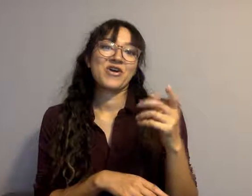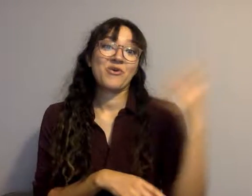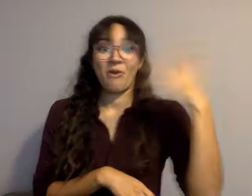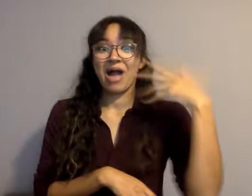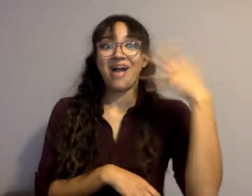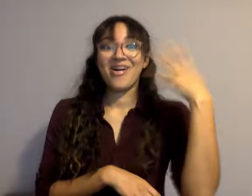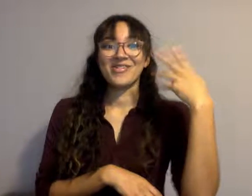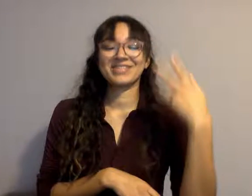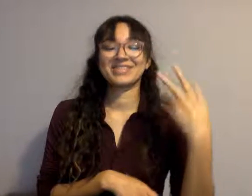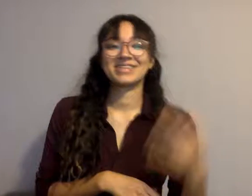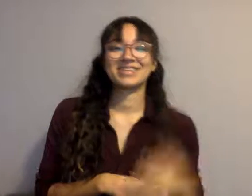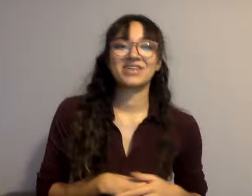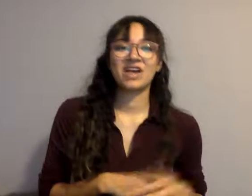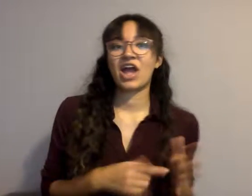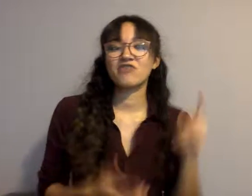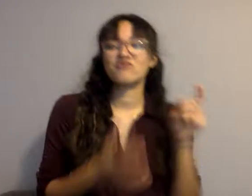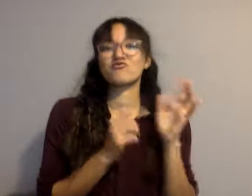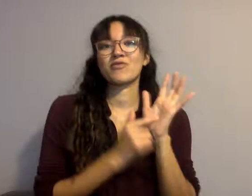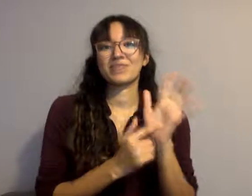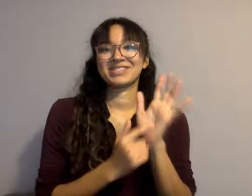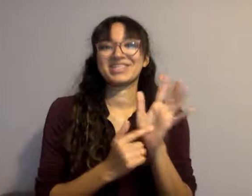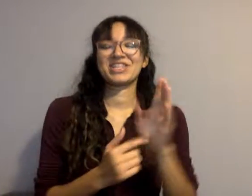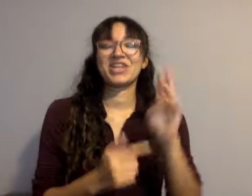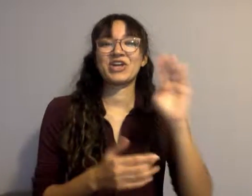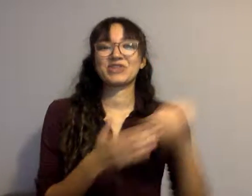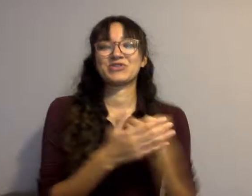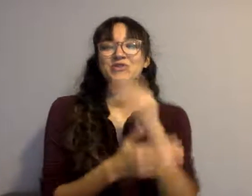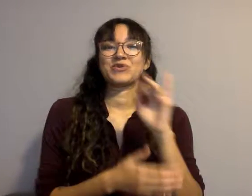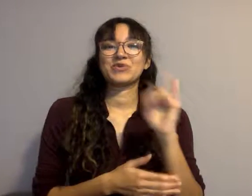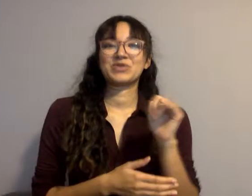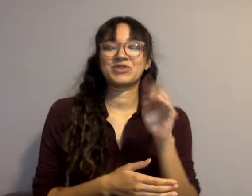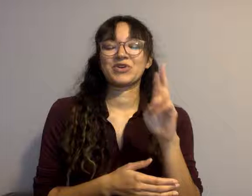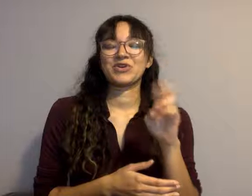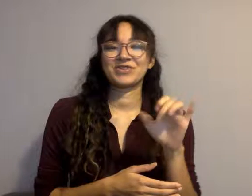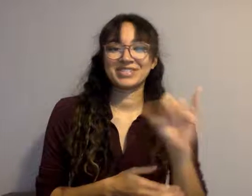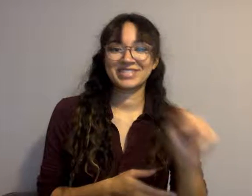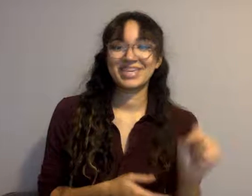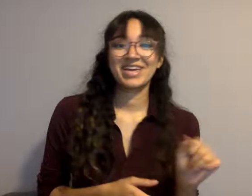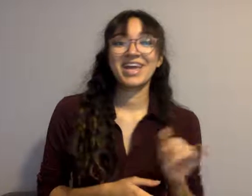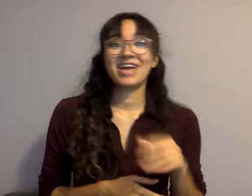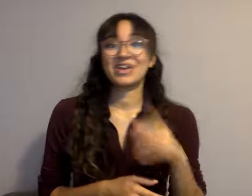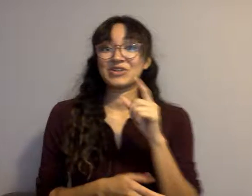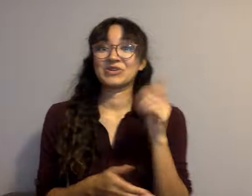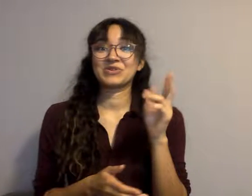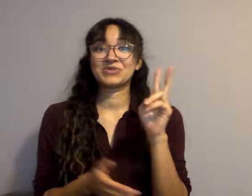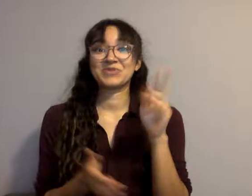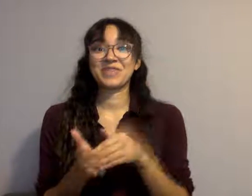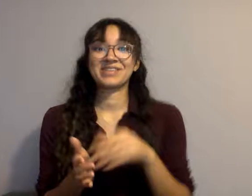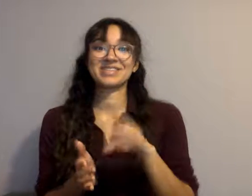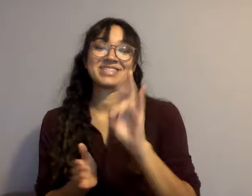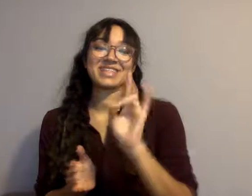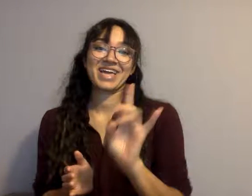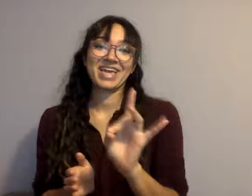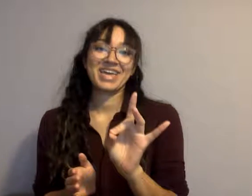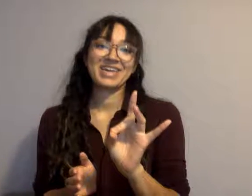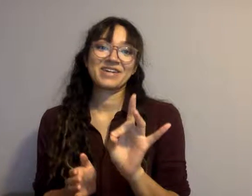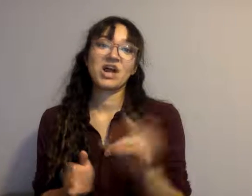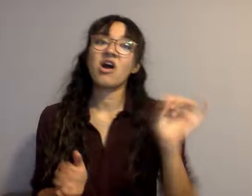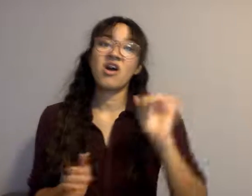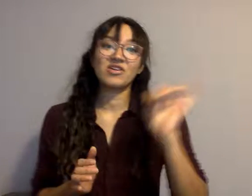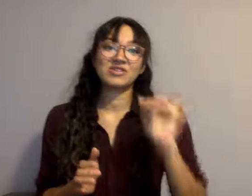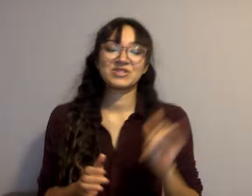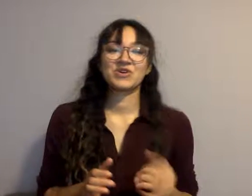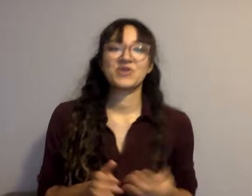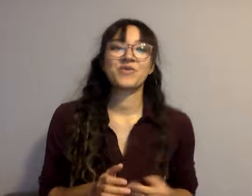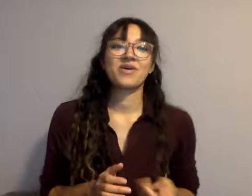representing the great state of New Jersey at the 2008 DNC, and I founded Maysoon's Kids, a charity